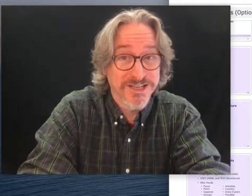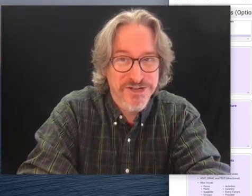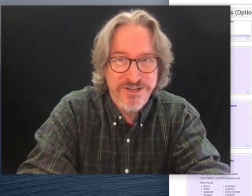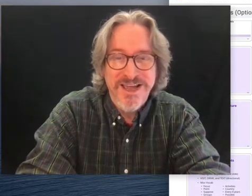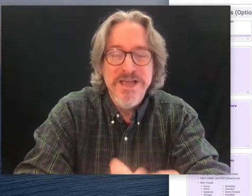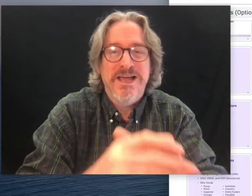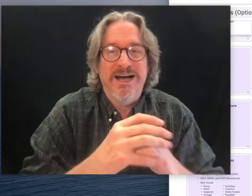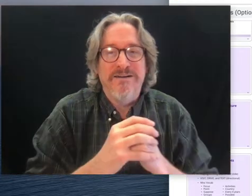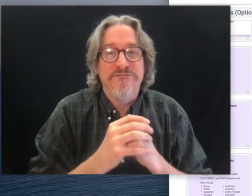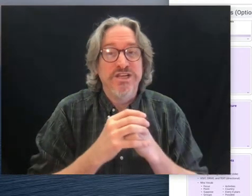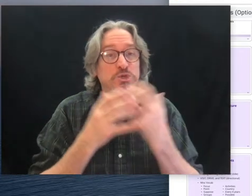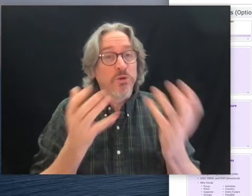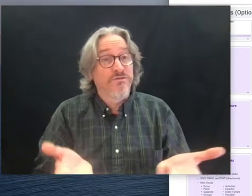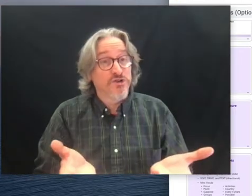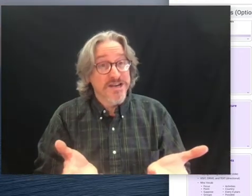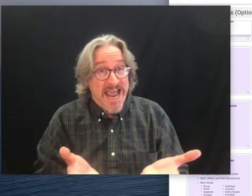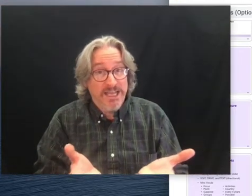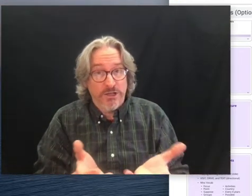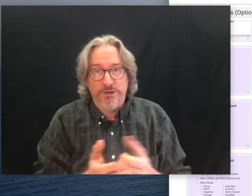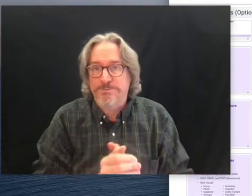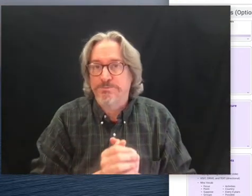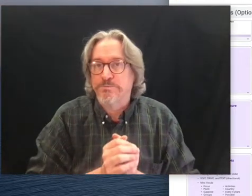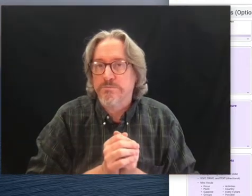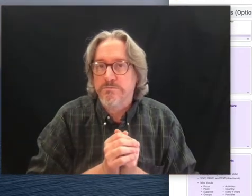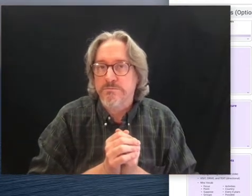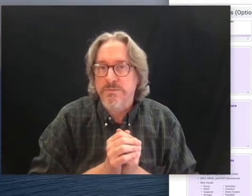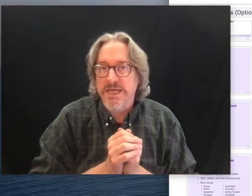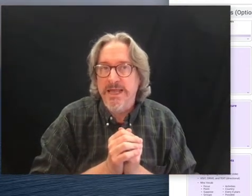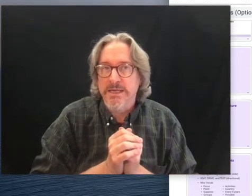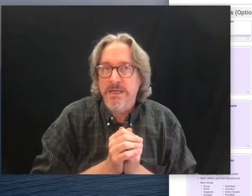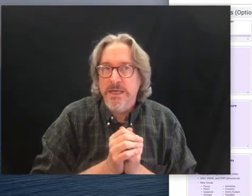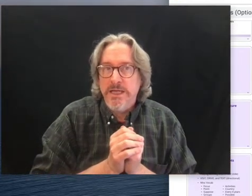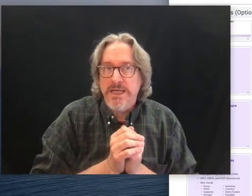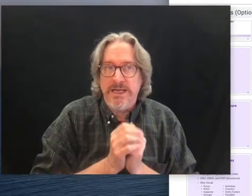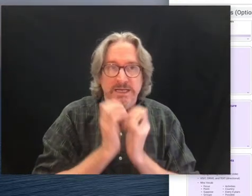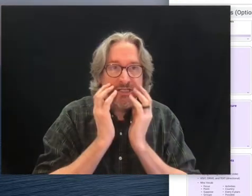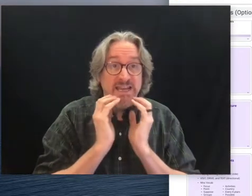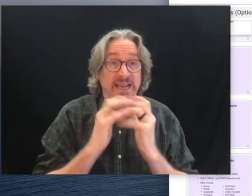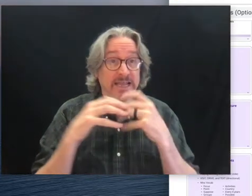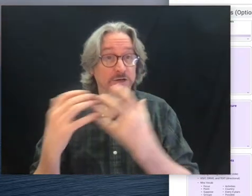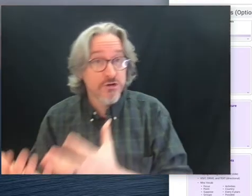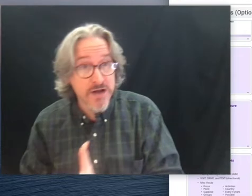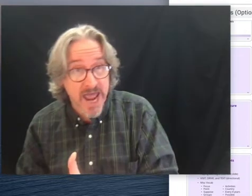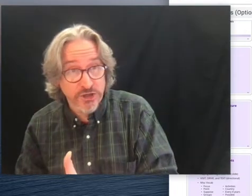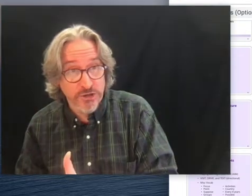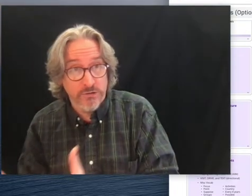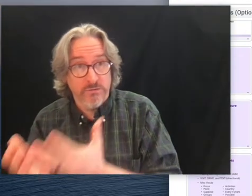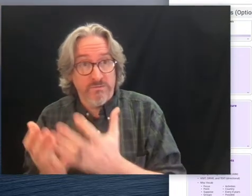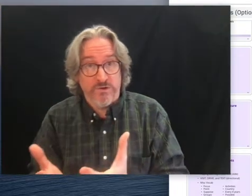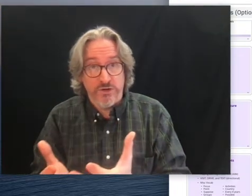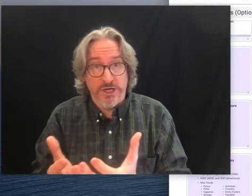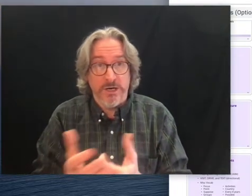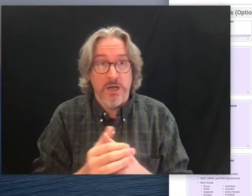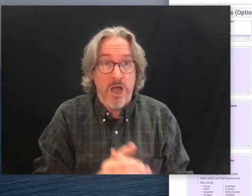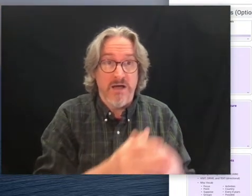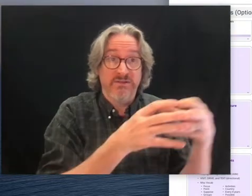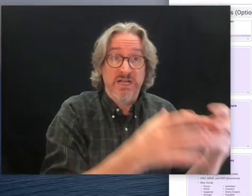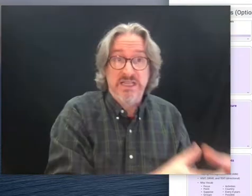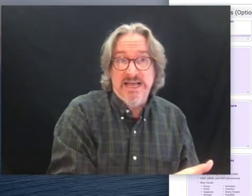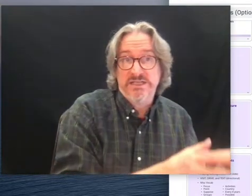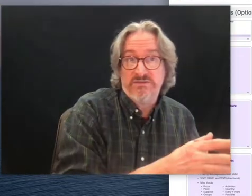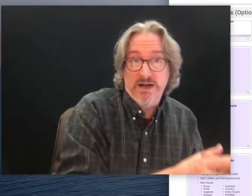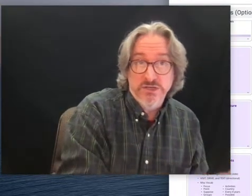what it's called. Visual vernacular. And it is an international version